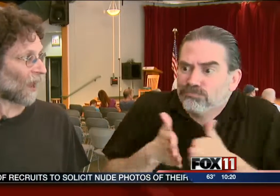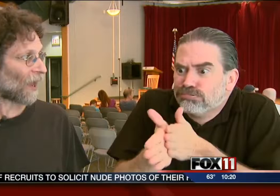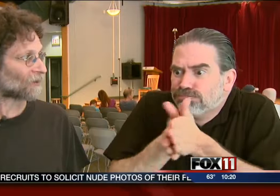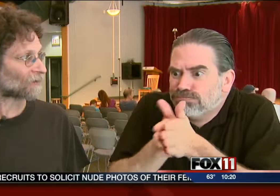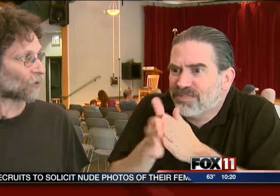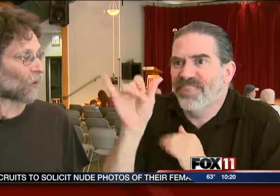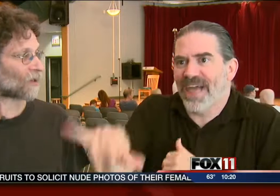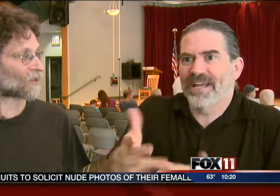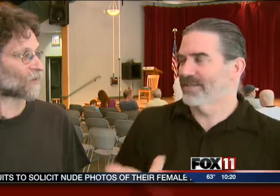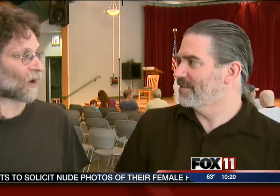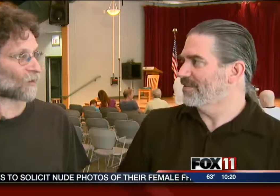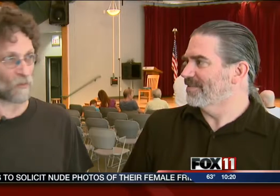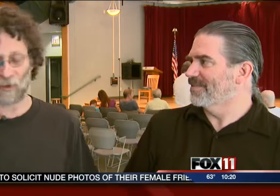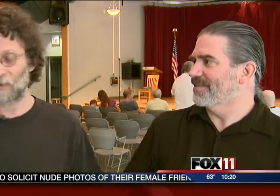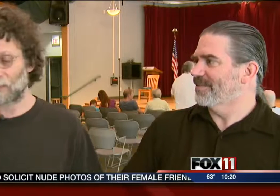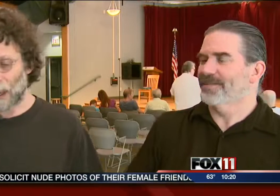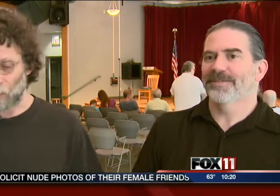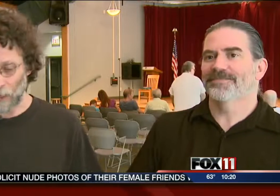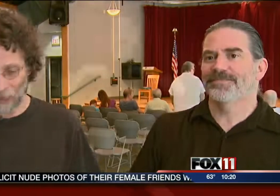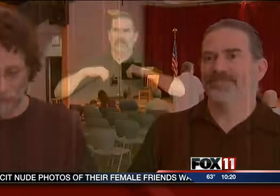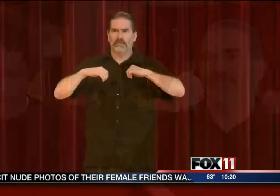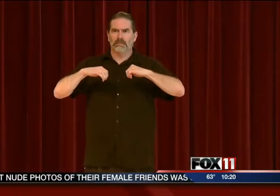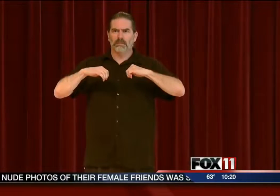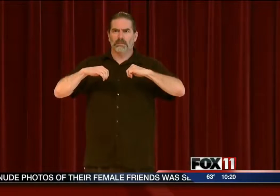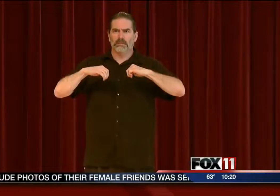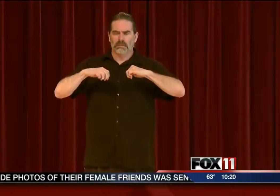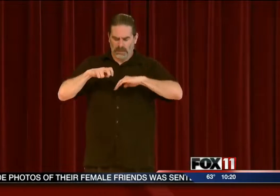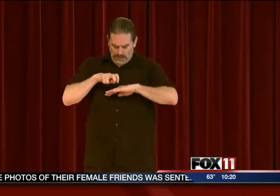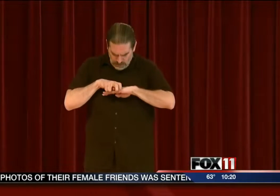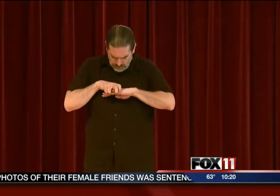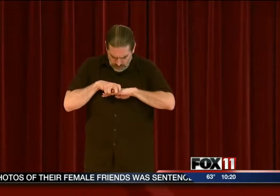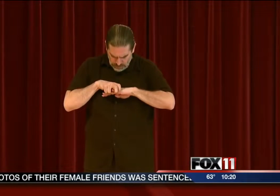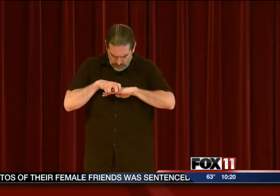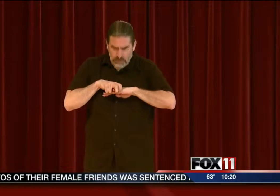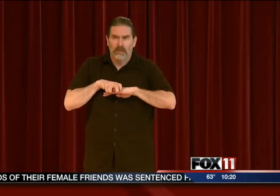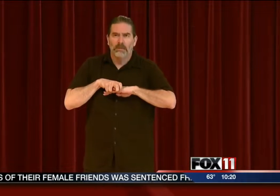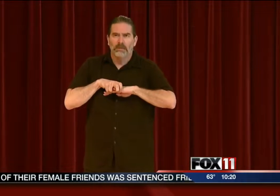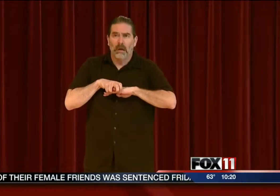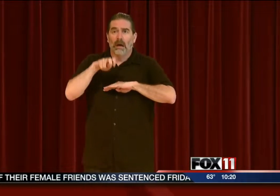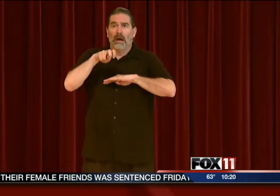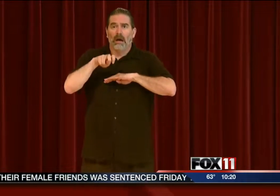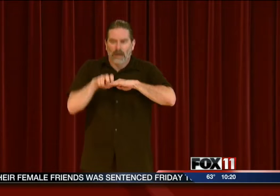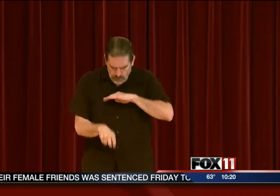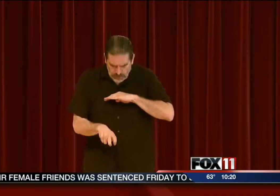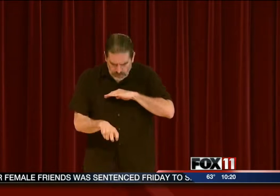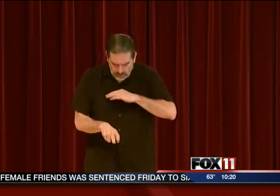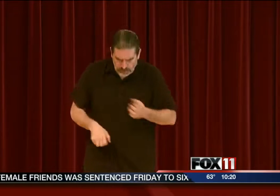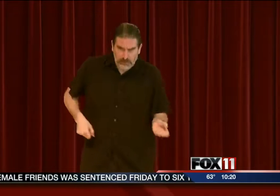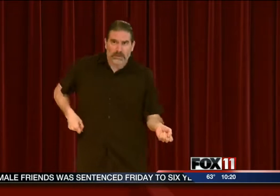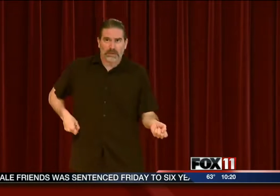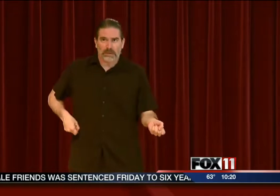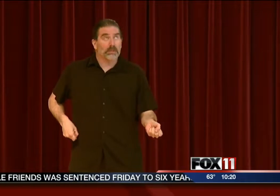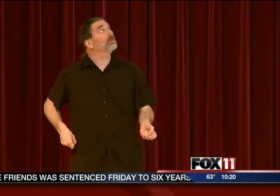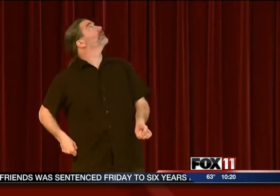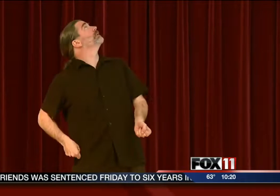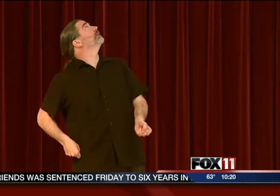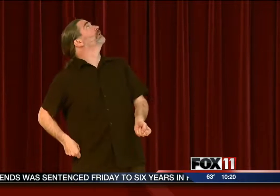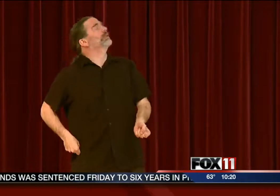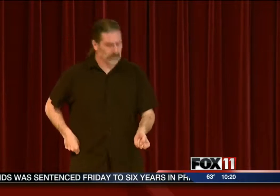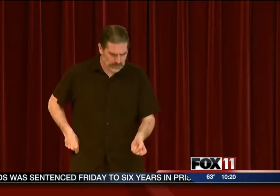that. We want to inspire people in that way. The event was put on by The Mill, a place for writers. It's a